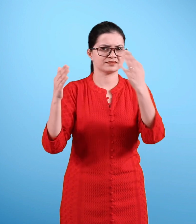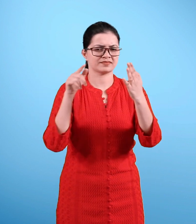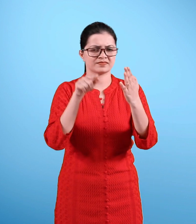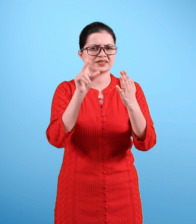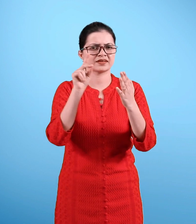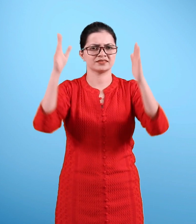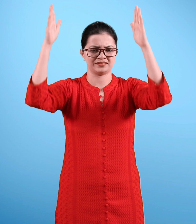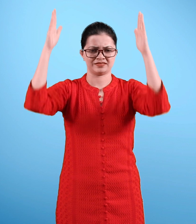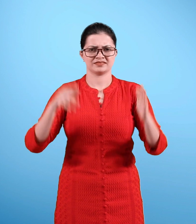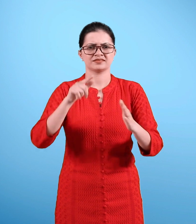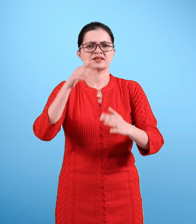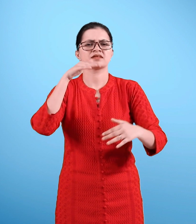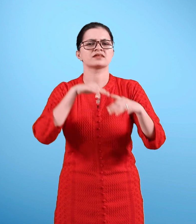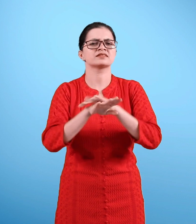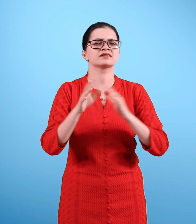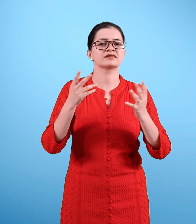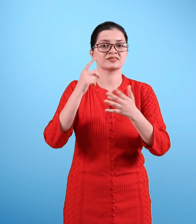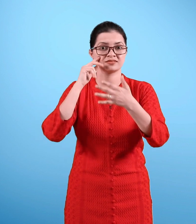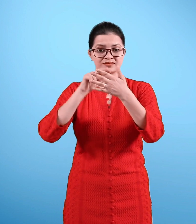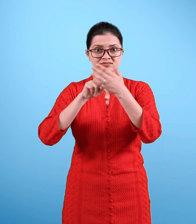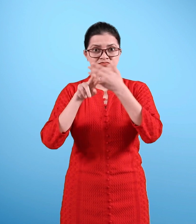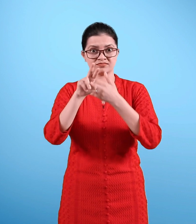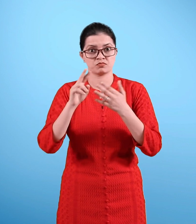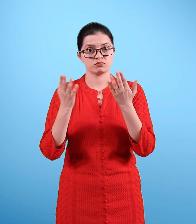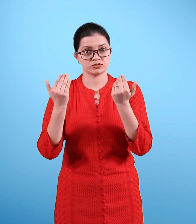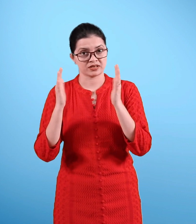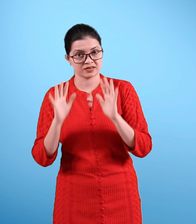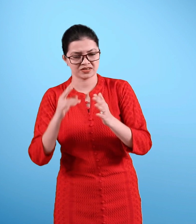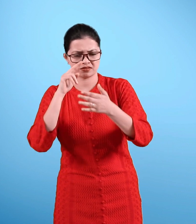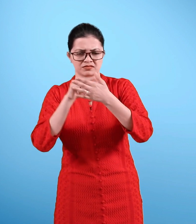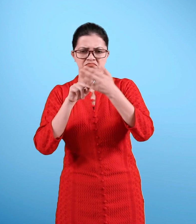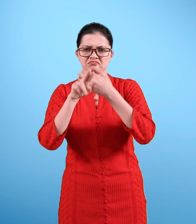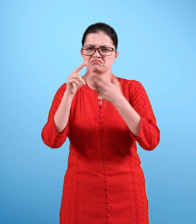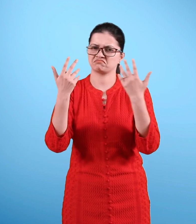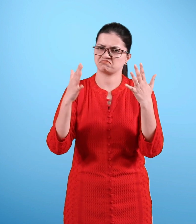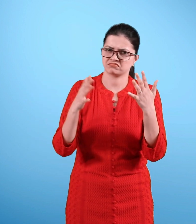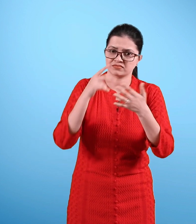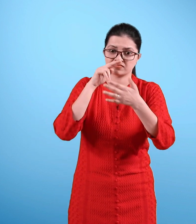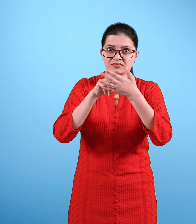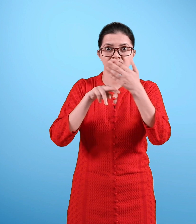Second is for view through the object possible, fully, partially, or not at all.